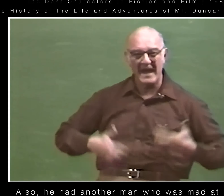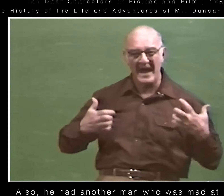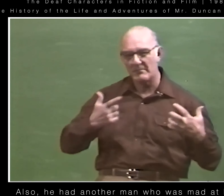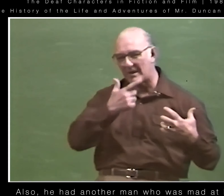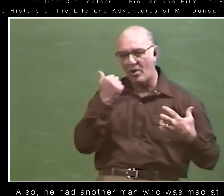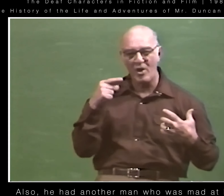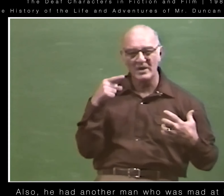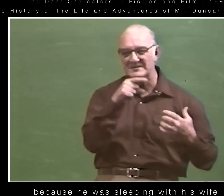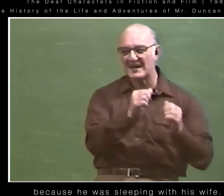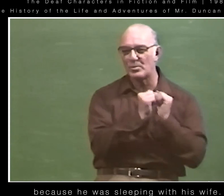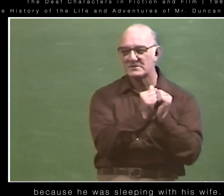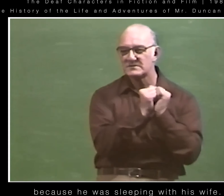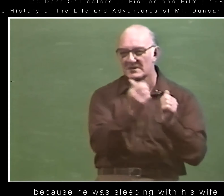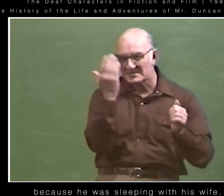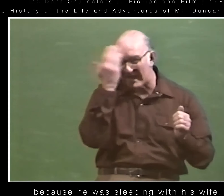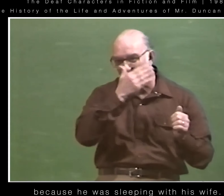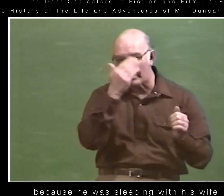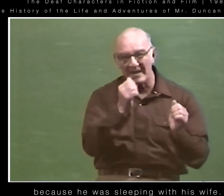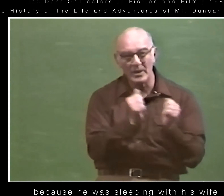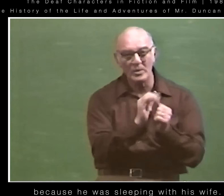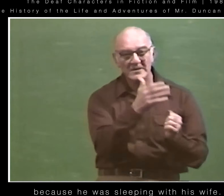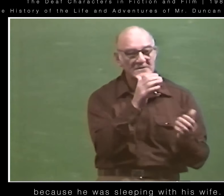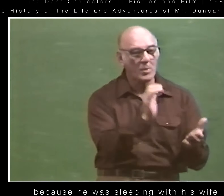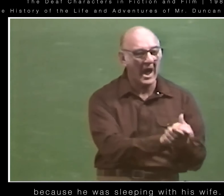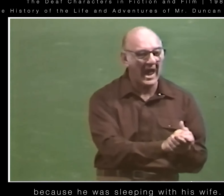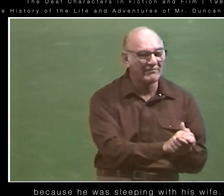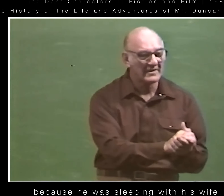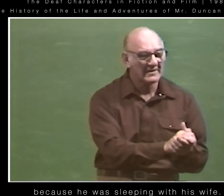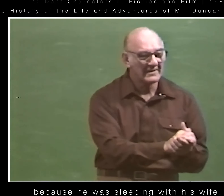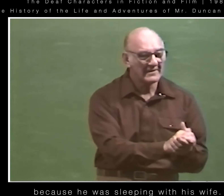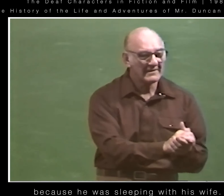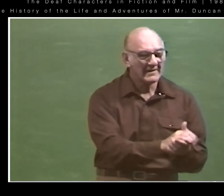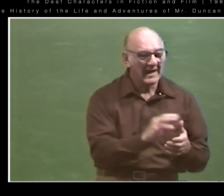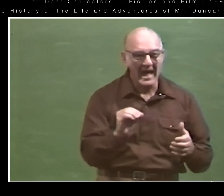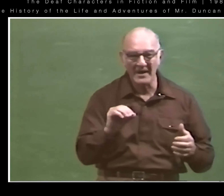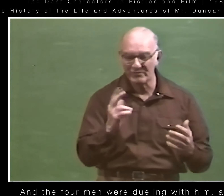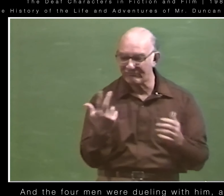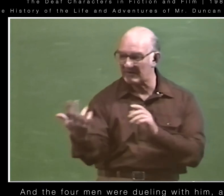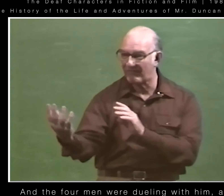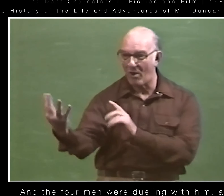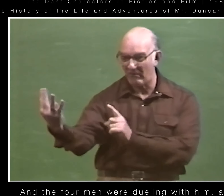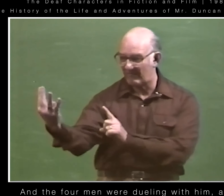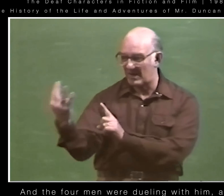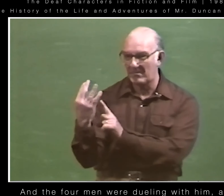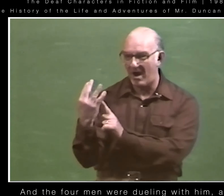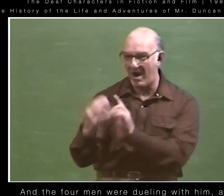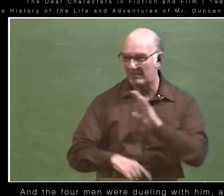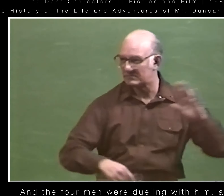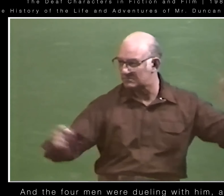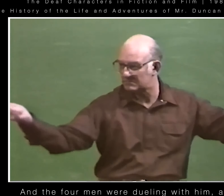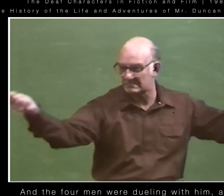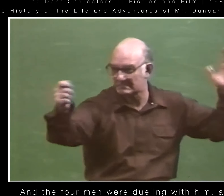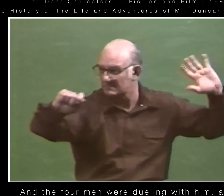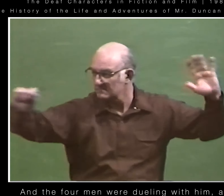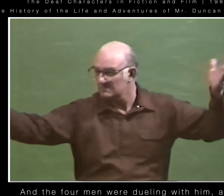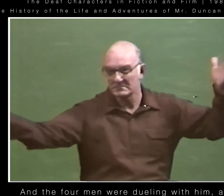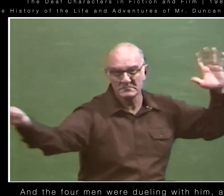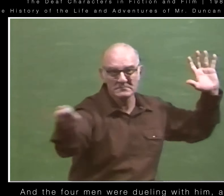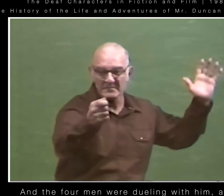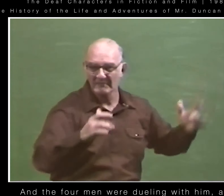mad because he was secretly with his wife. And 4 of them come.